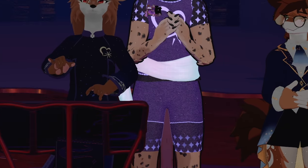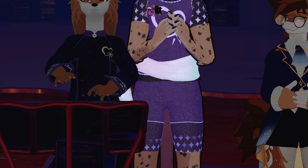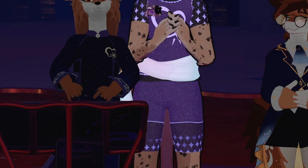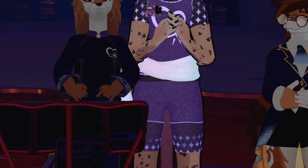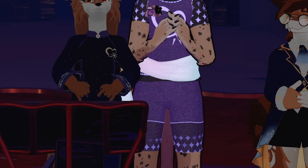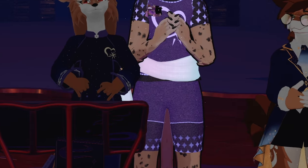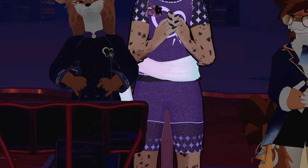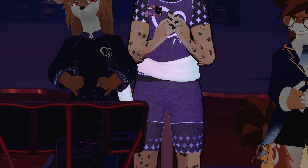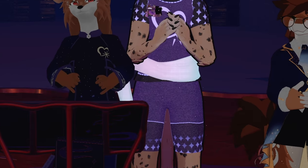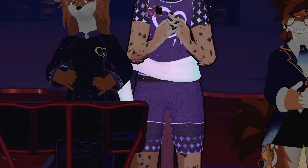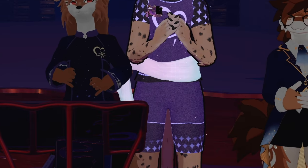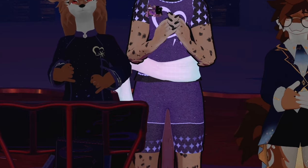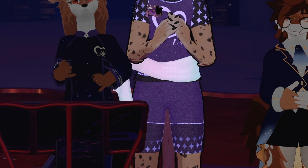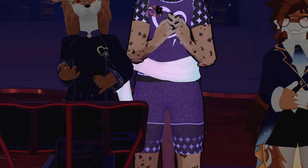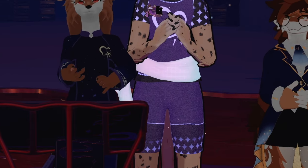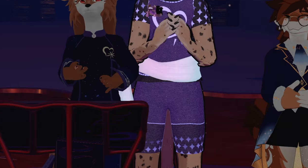But sometimes it is very different.